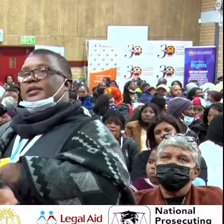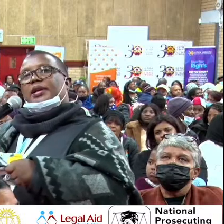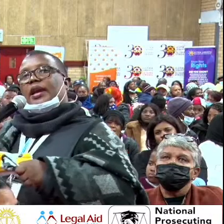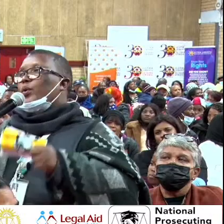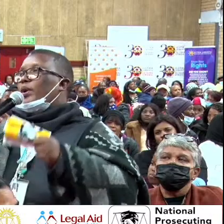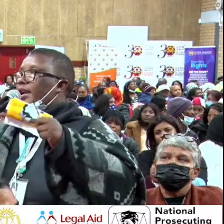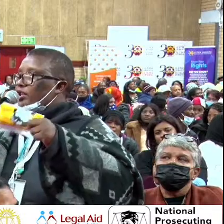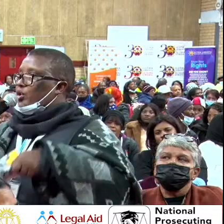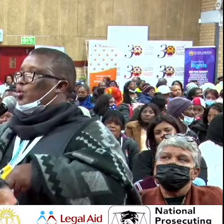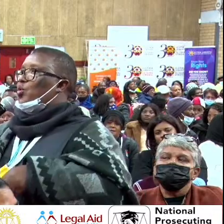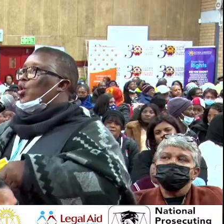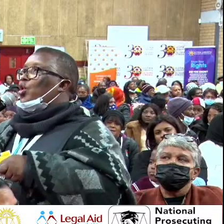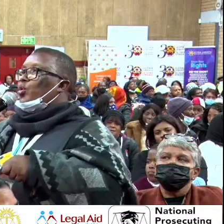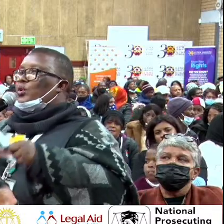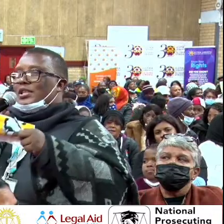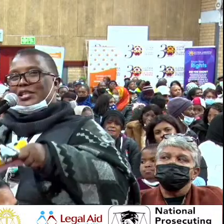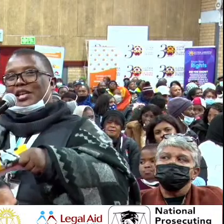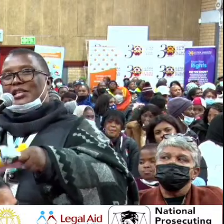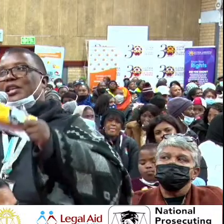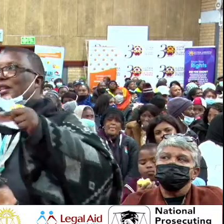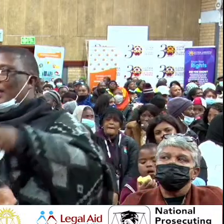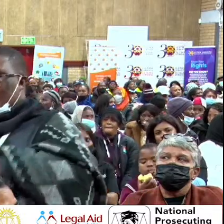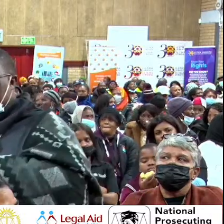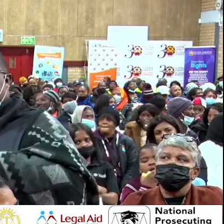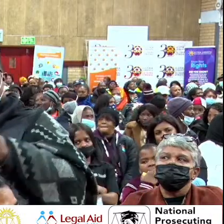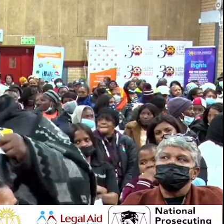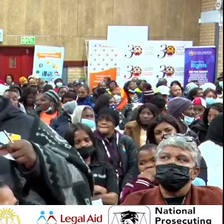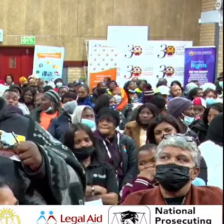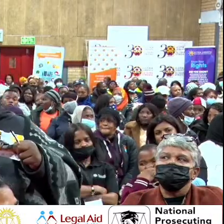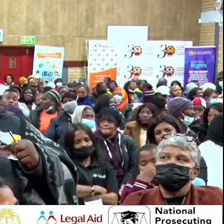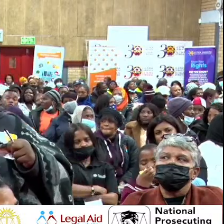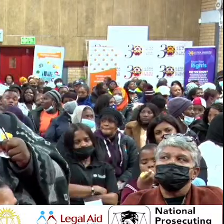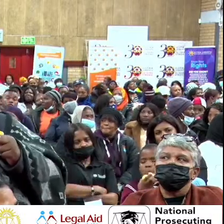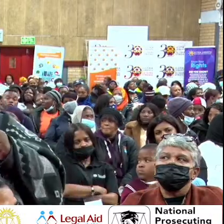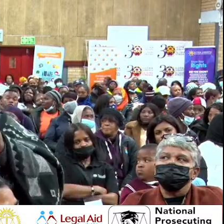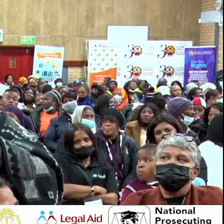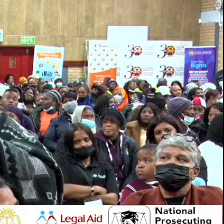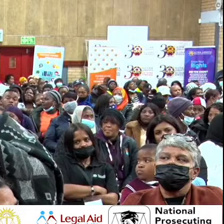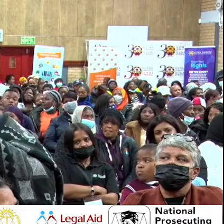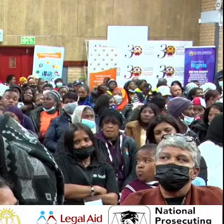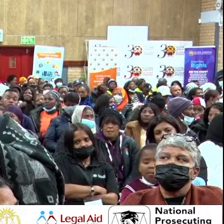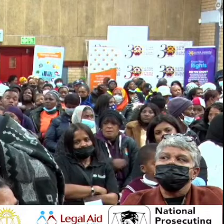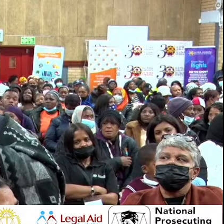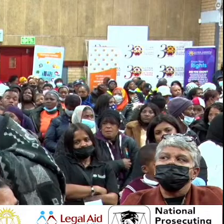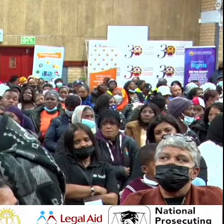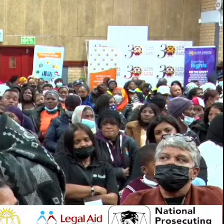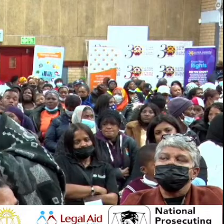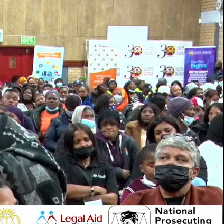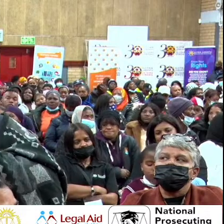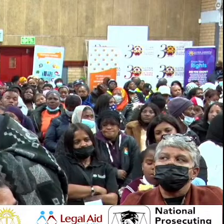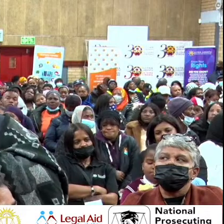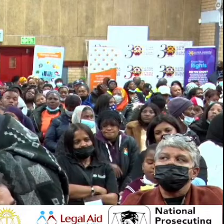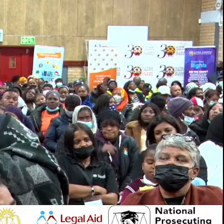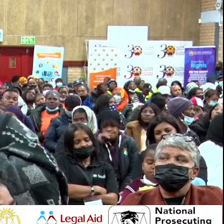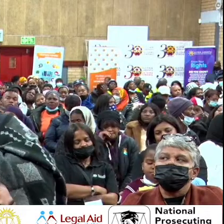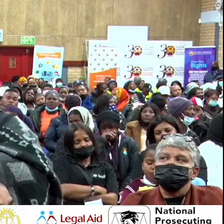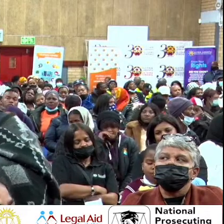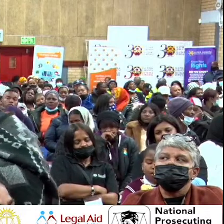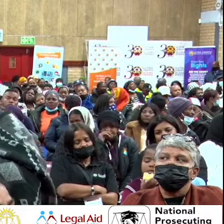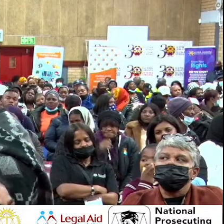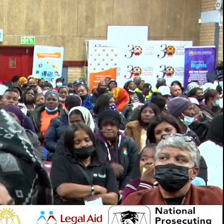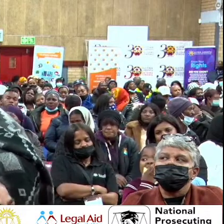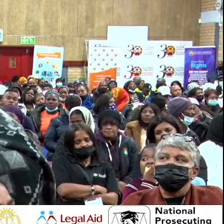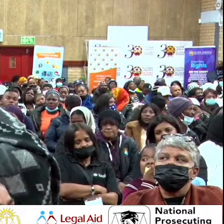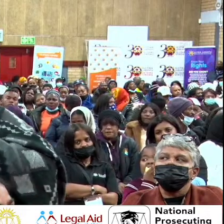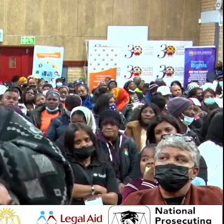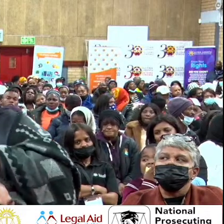made, and we last saw those leaders then. Now, I'm worried today. I'm also